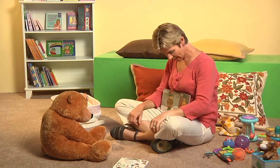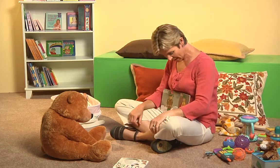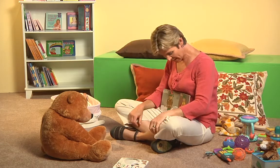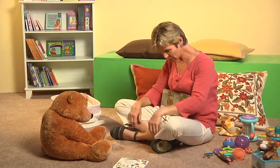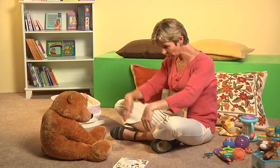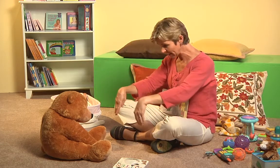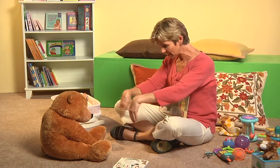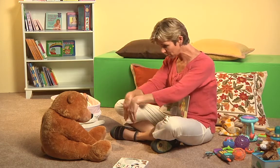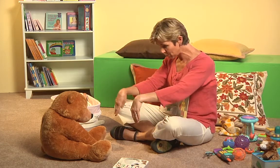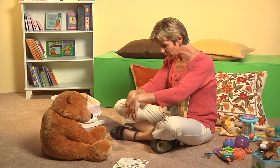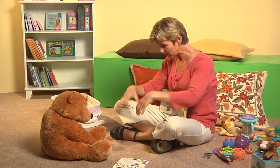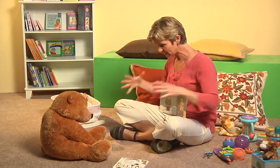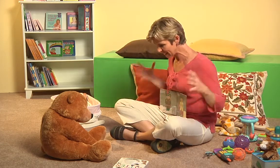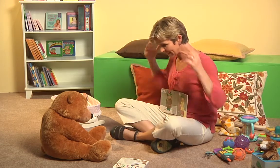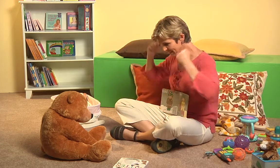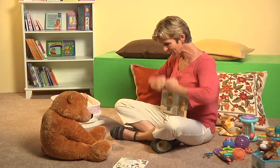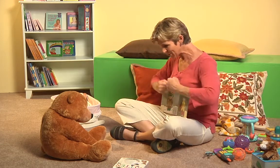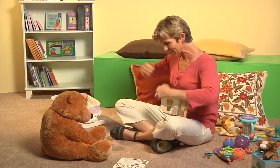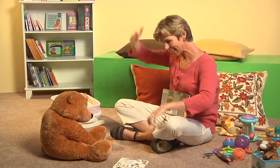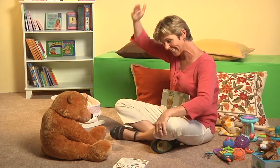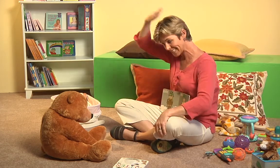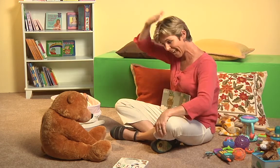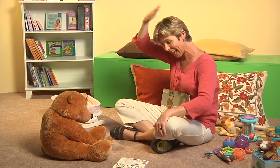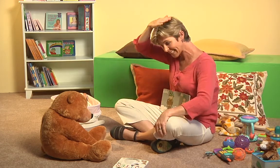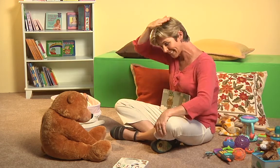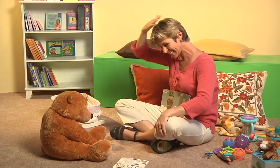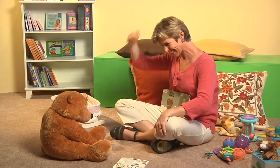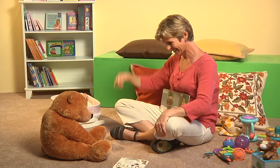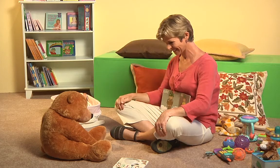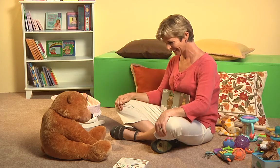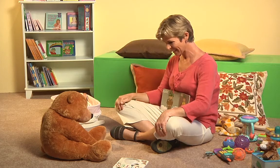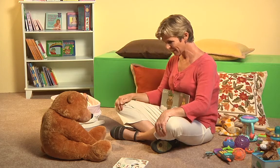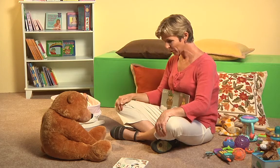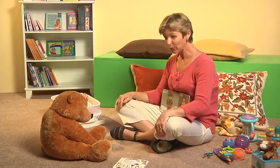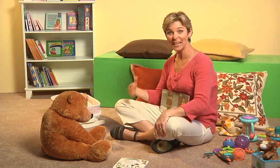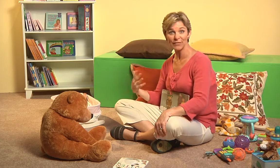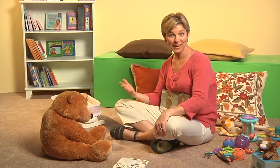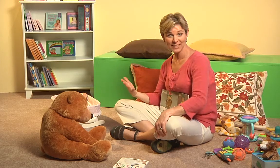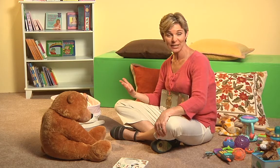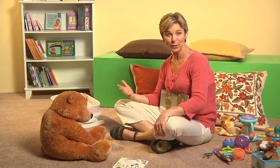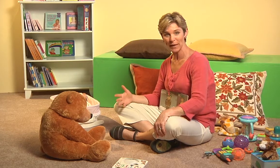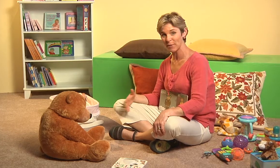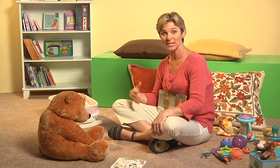And he's wearing his boots and his coat and his hat. Reading facing your baby is a